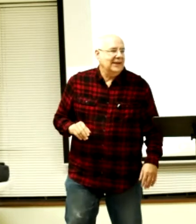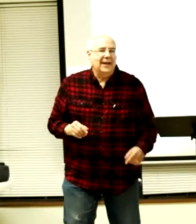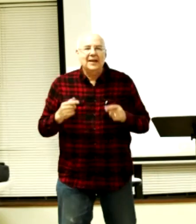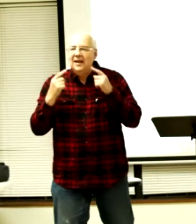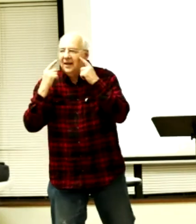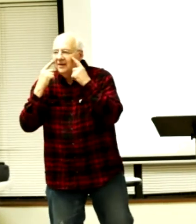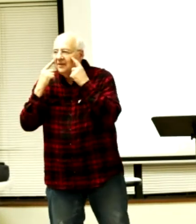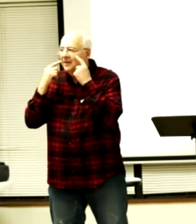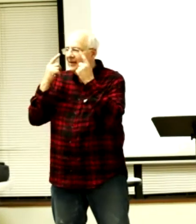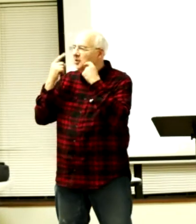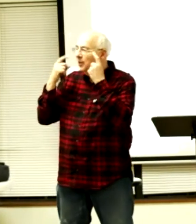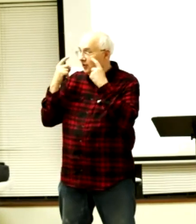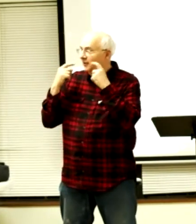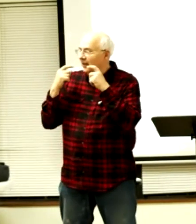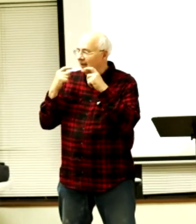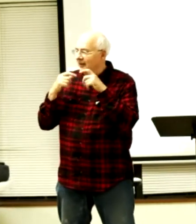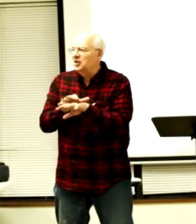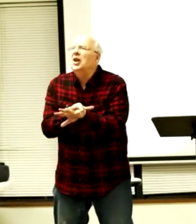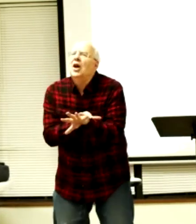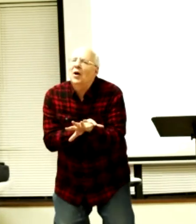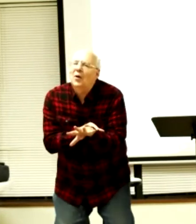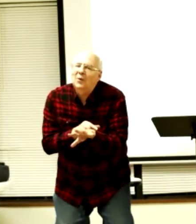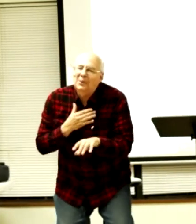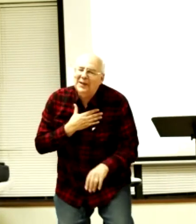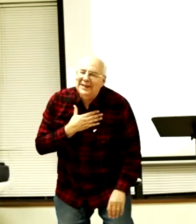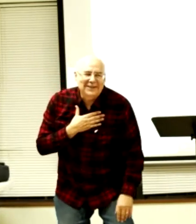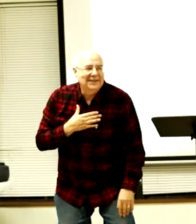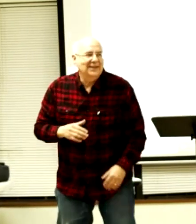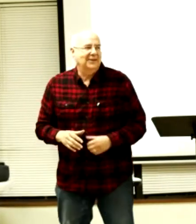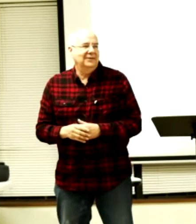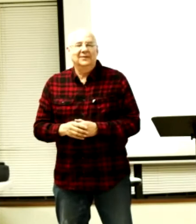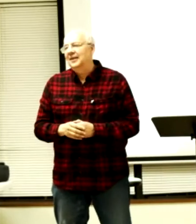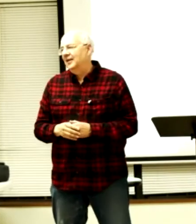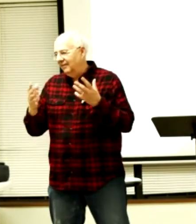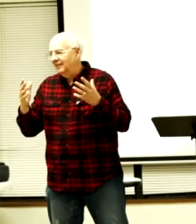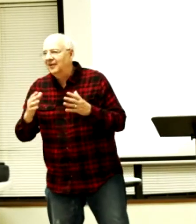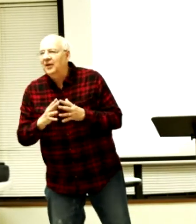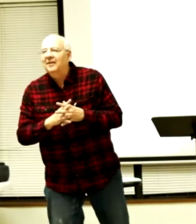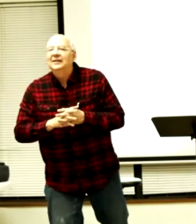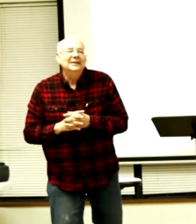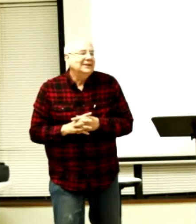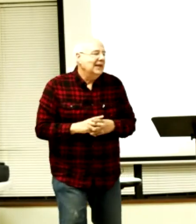and again, expression, right? Slow, please. You know, okay.